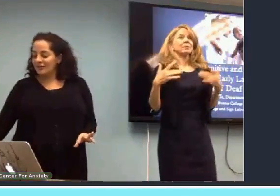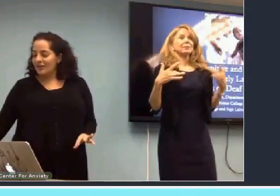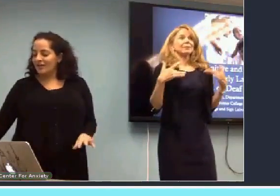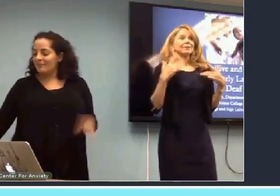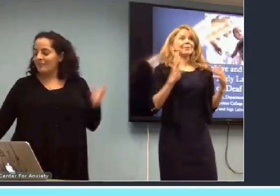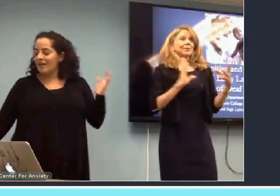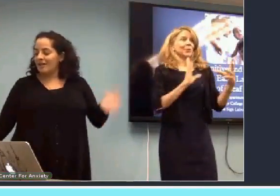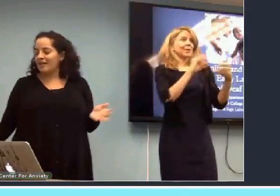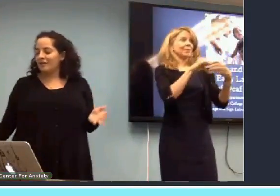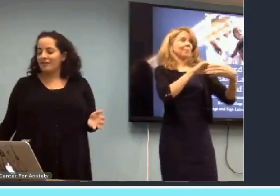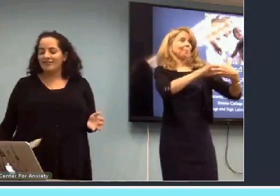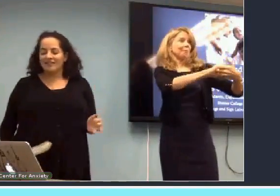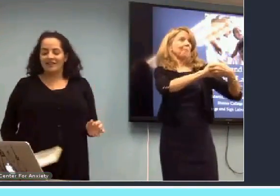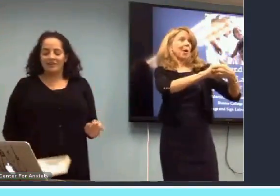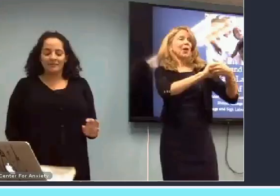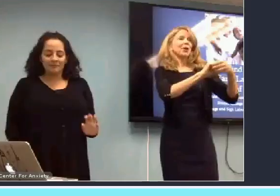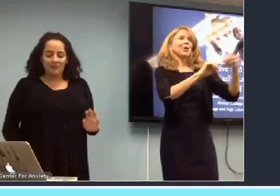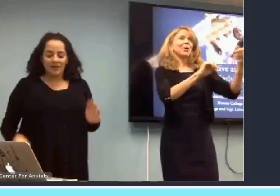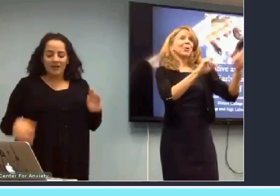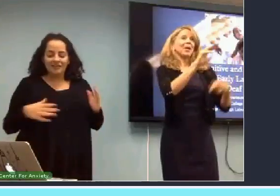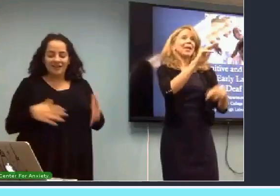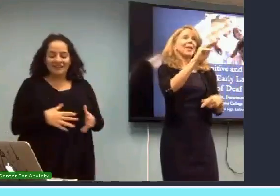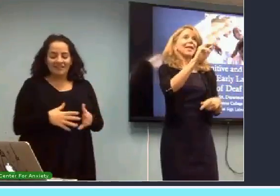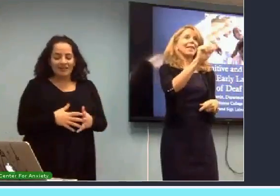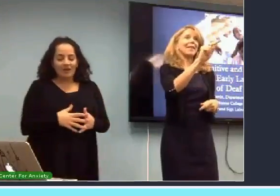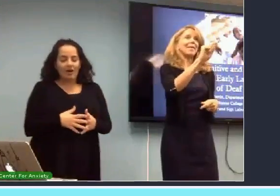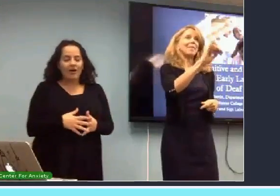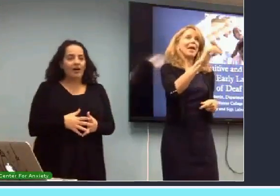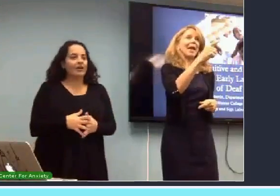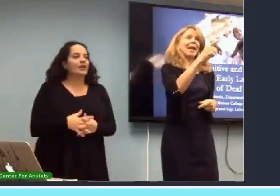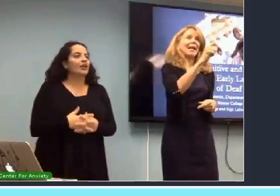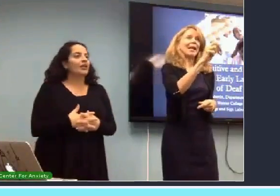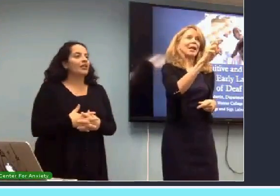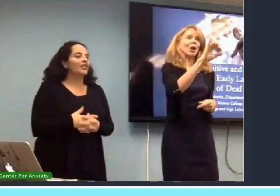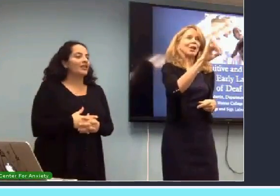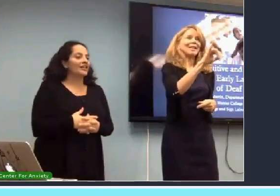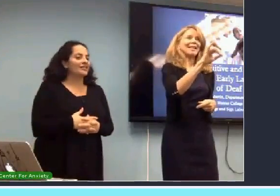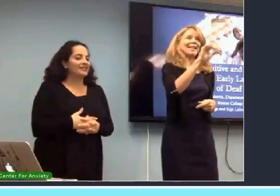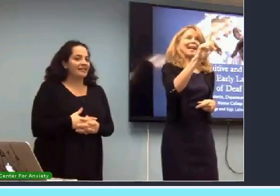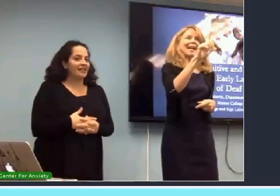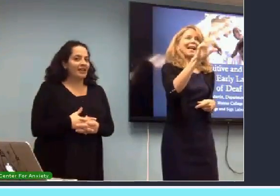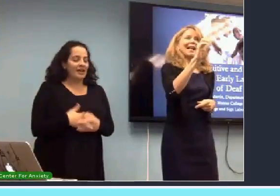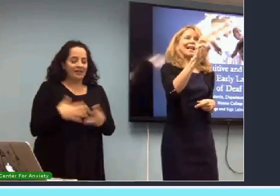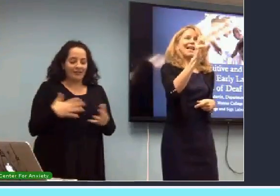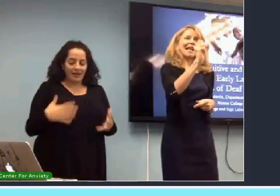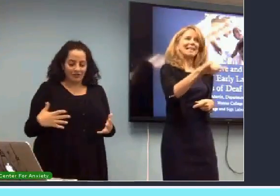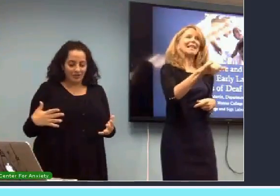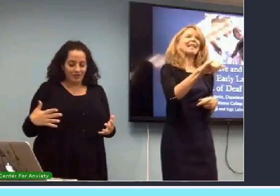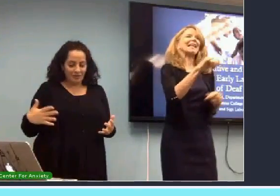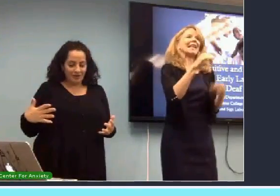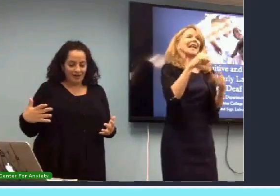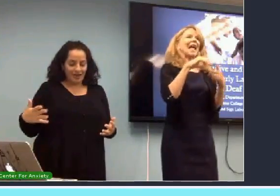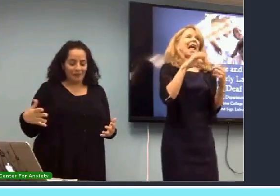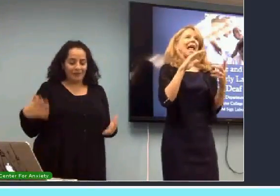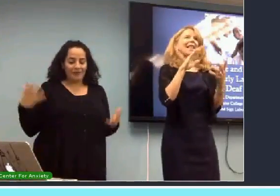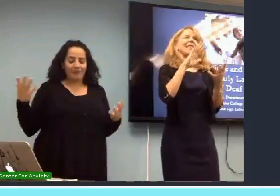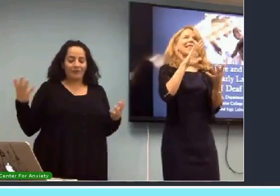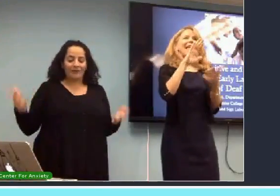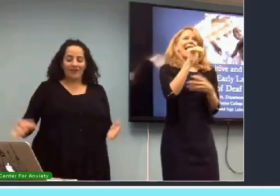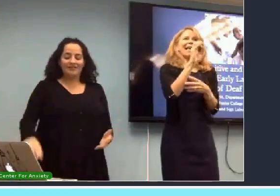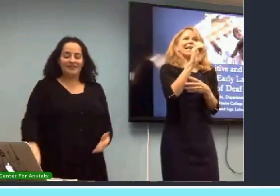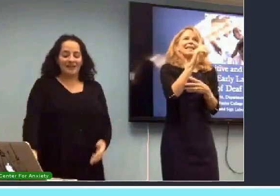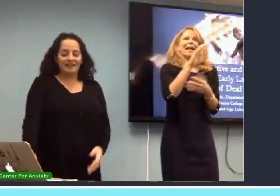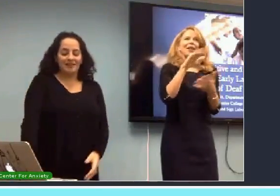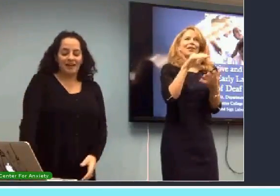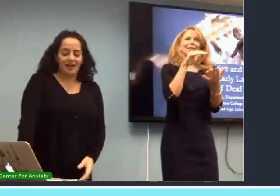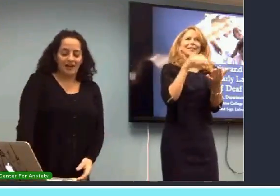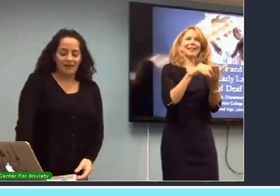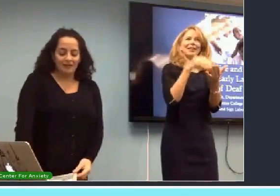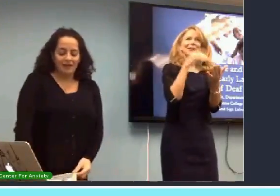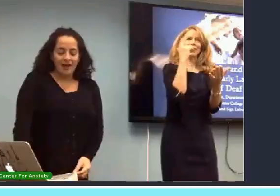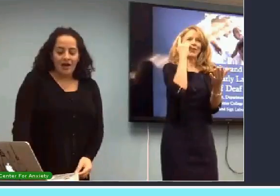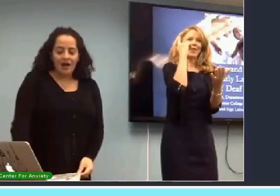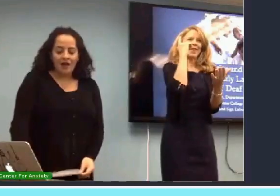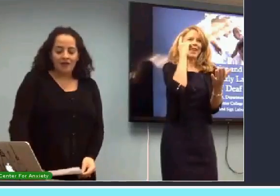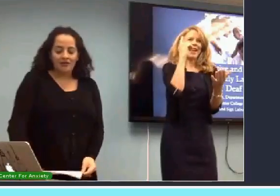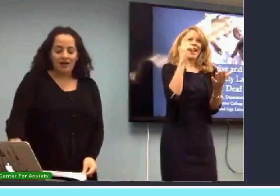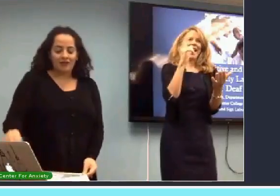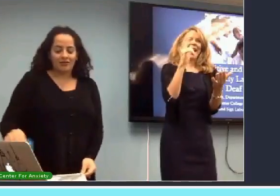Exchange and Manny Garcia-Lessie on this lecture. And we're really excited to have